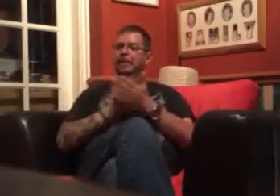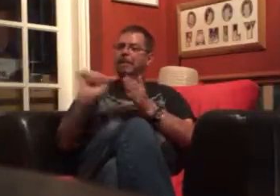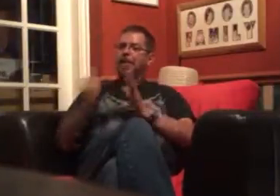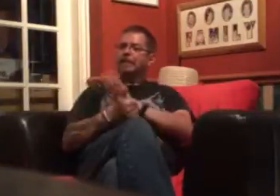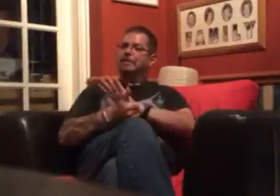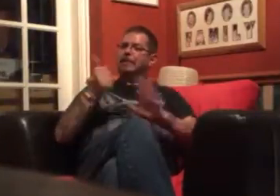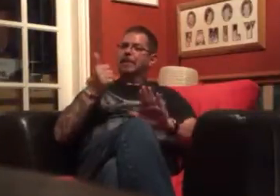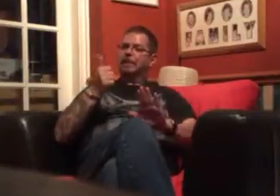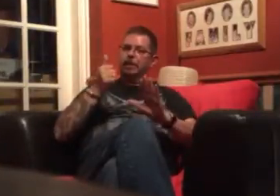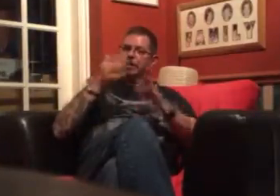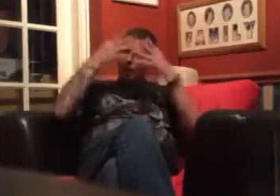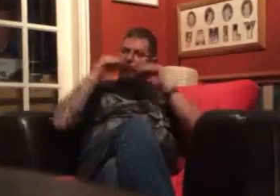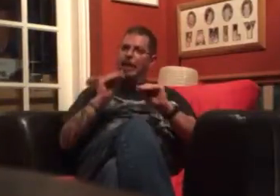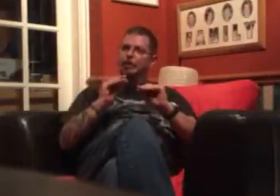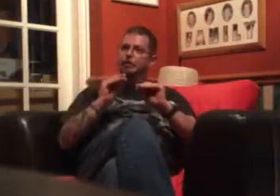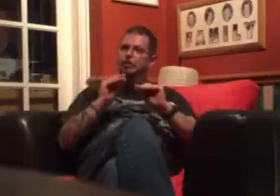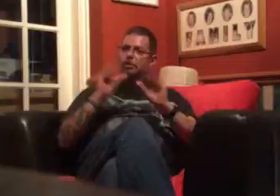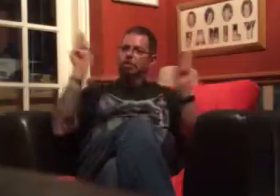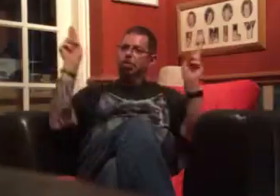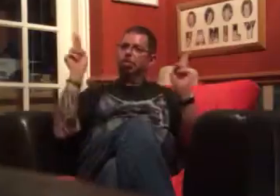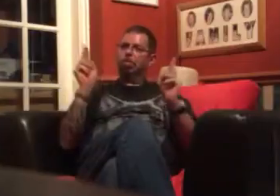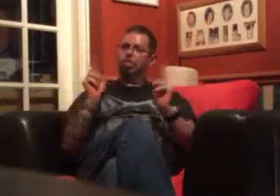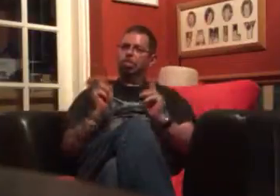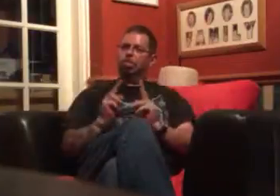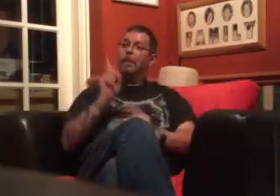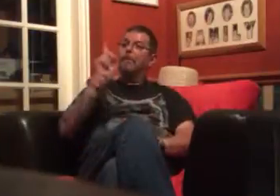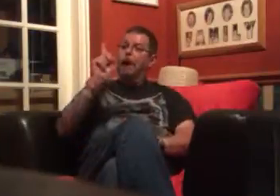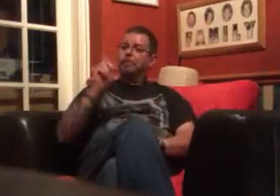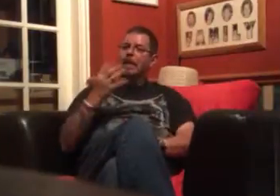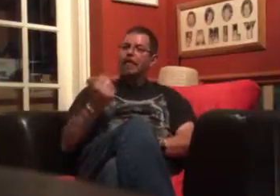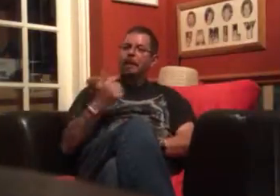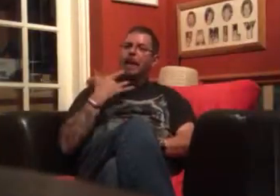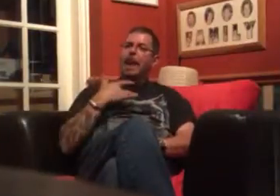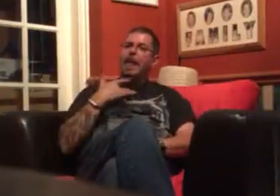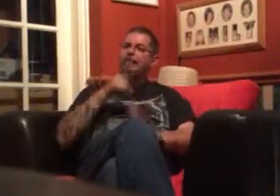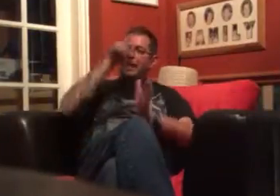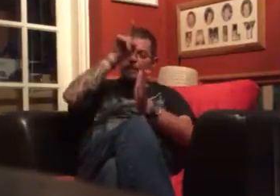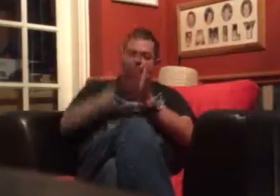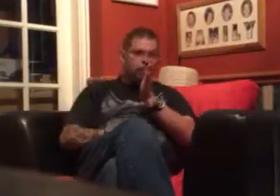ago. It means that their skills in this day and age of education might not be